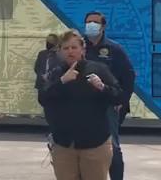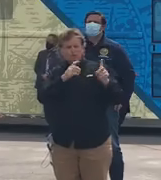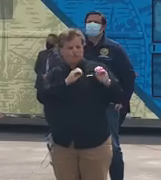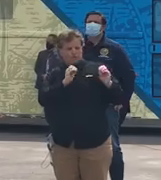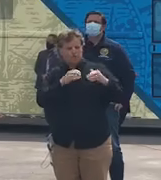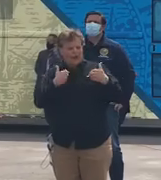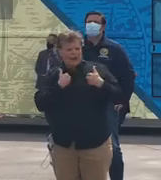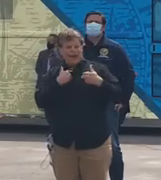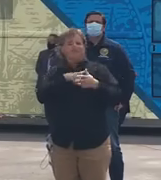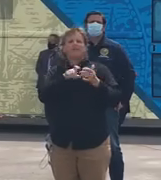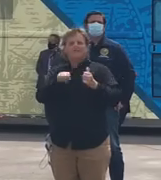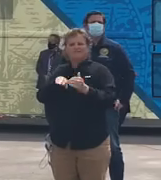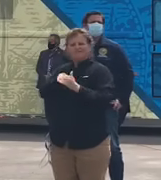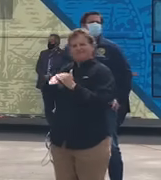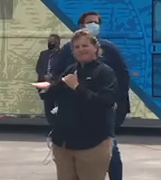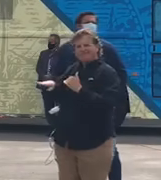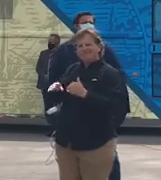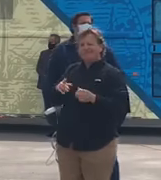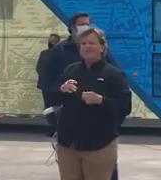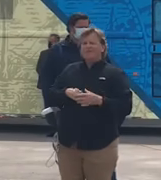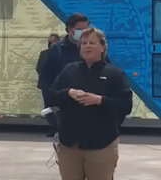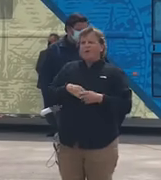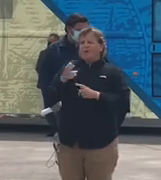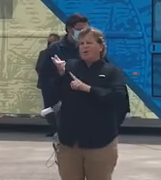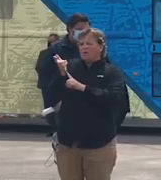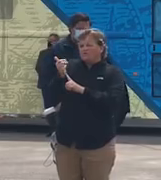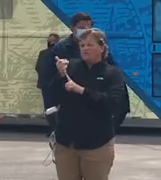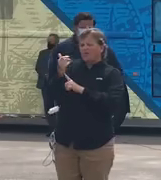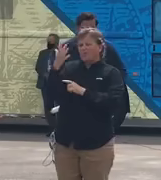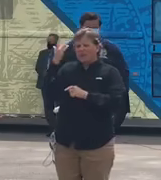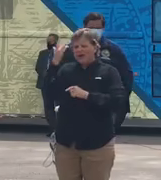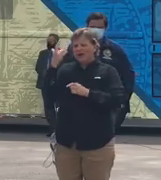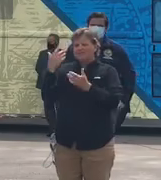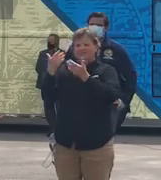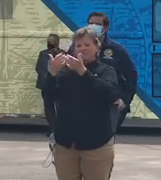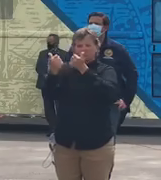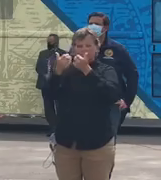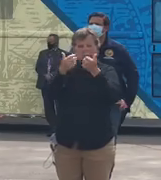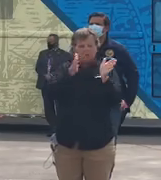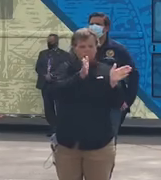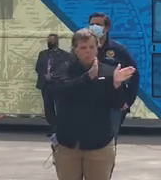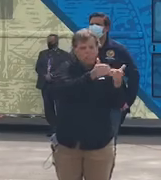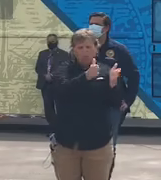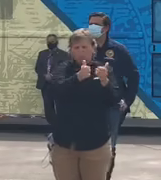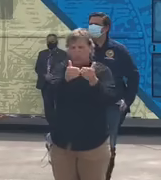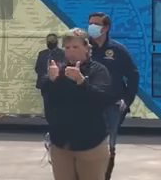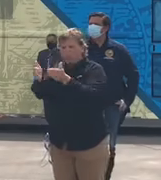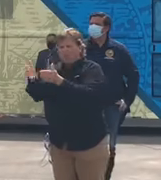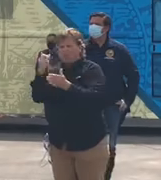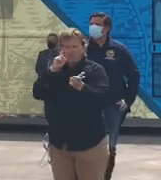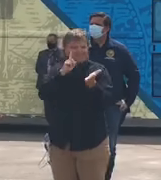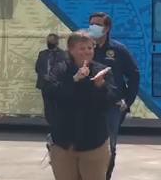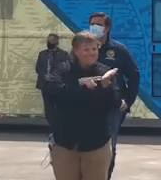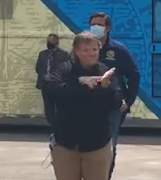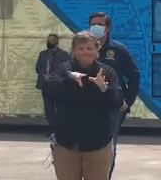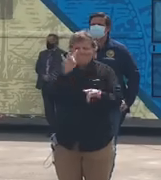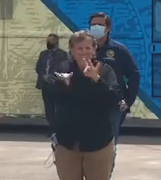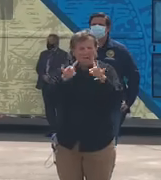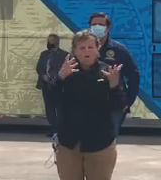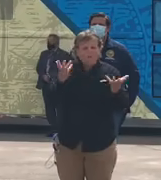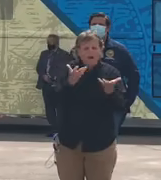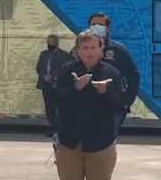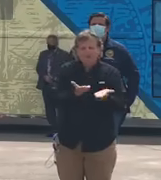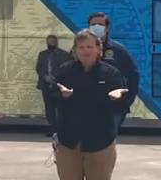talking to FEMA almost daily about that planning. They've been a real partner in that, making sure that obviously we're looking at all of our standard